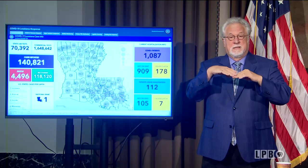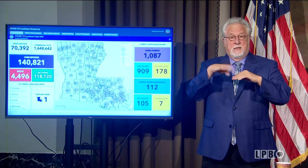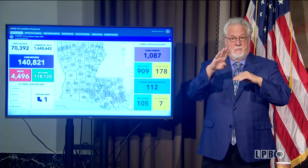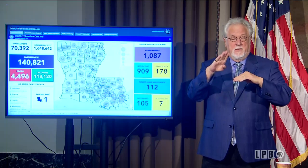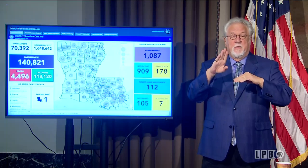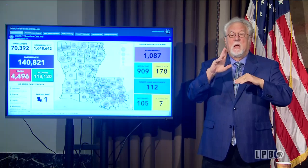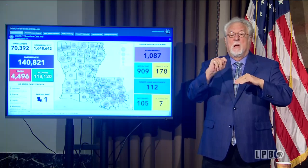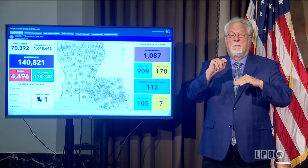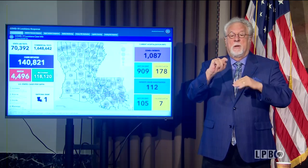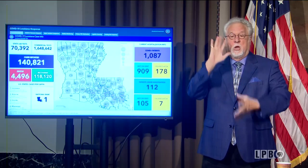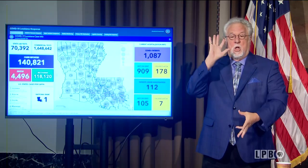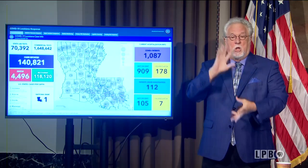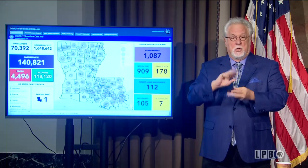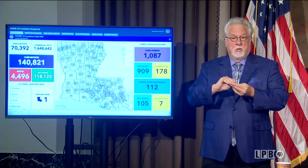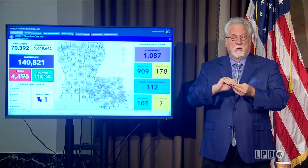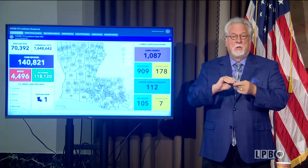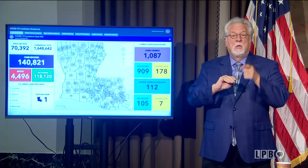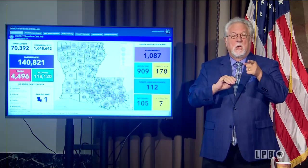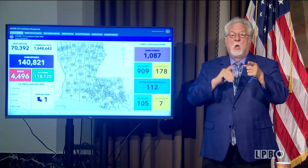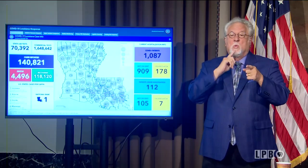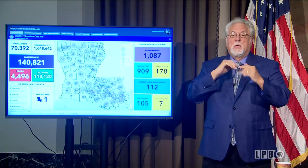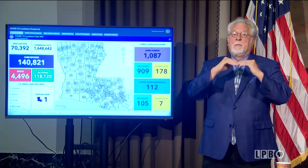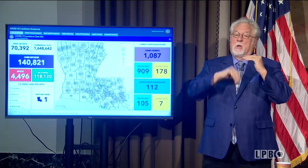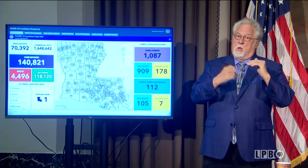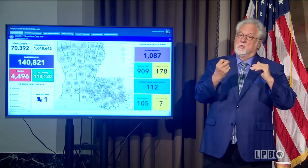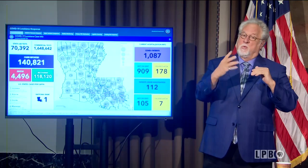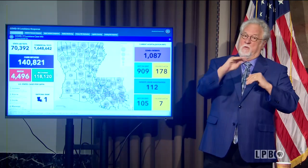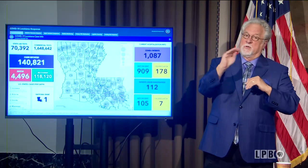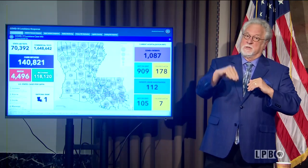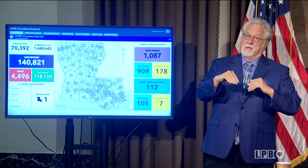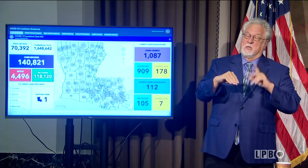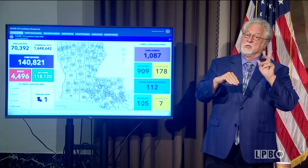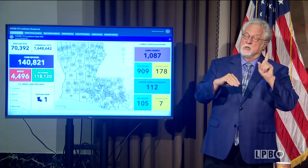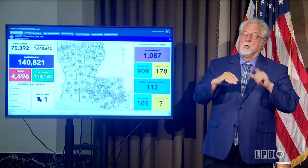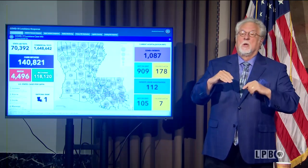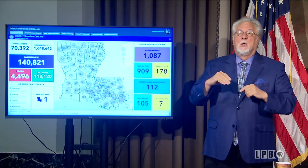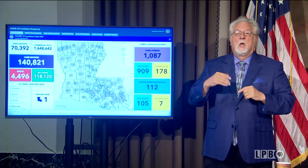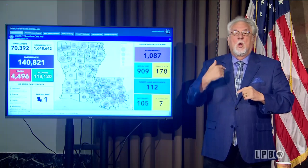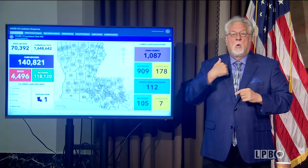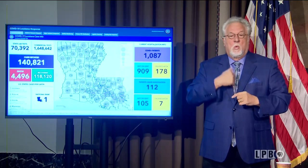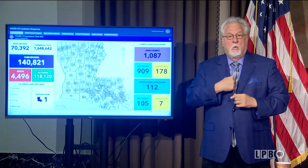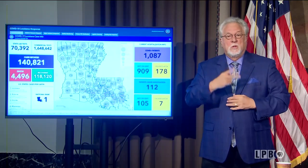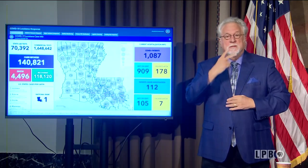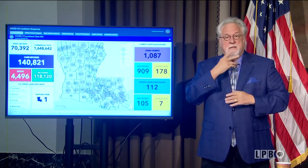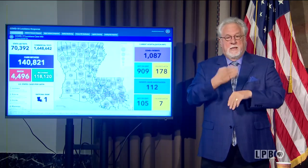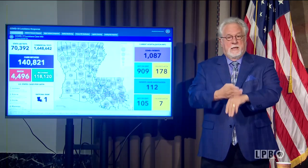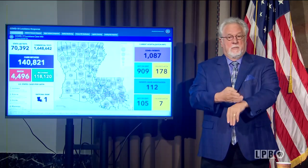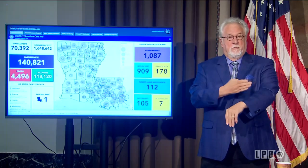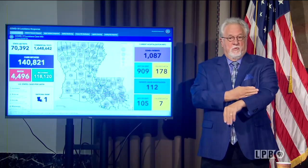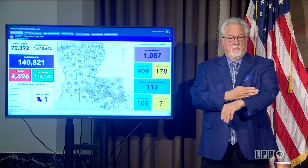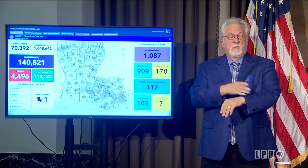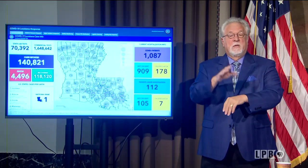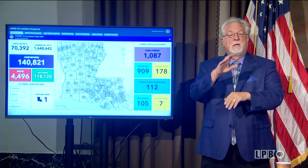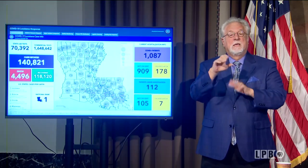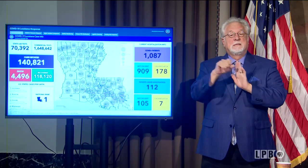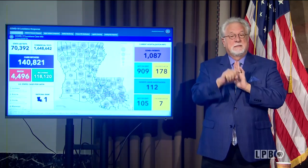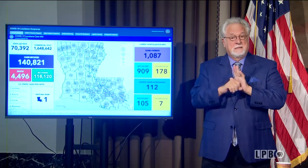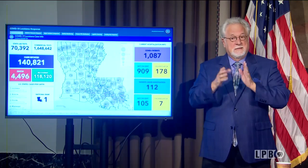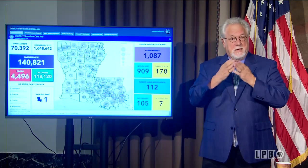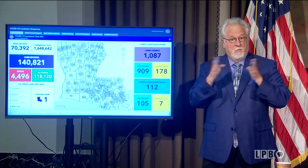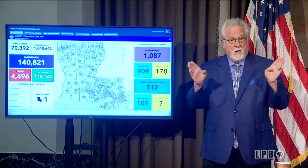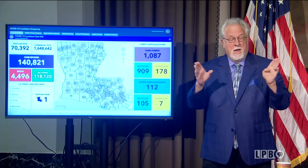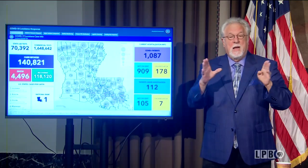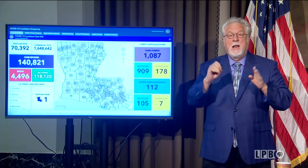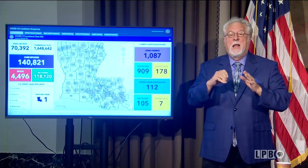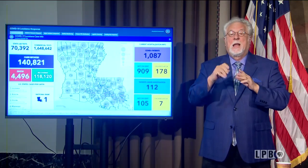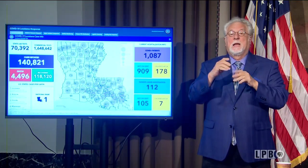above, but all of those are actually below 12%. So what I'm saying is we're seeing improvement as a state, but we're also seeing improvement